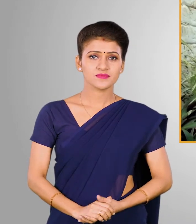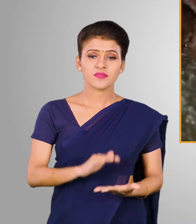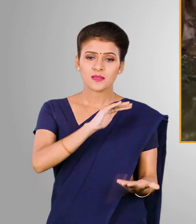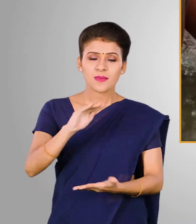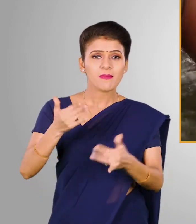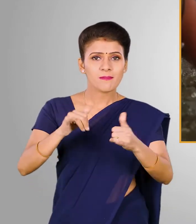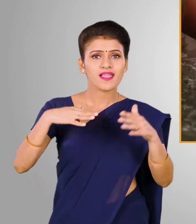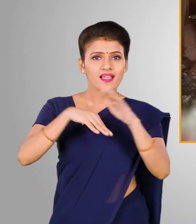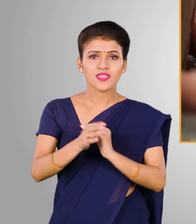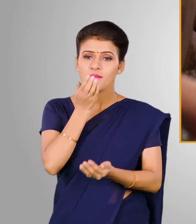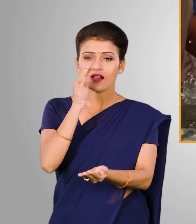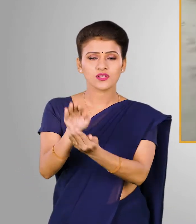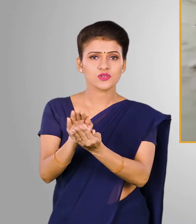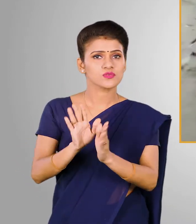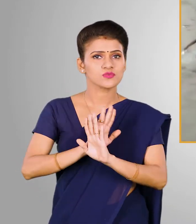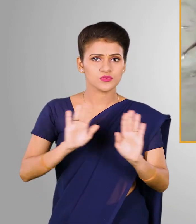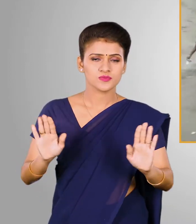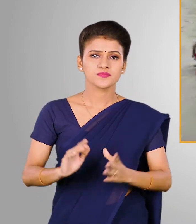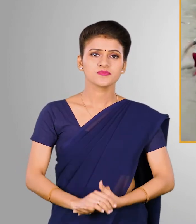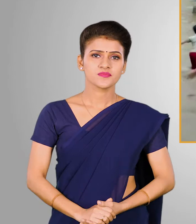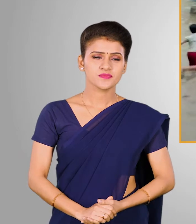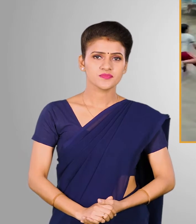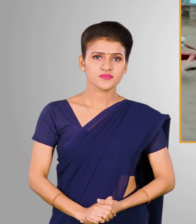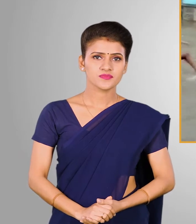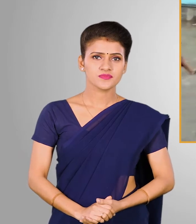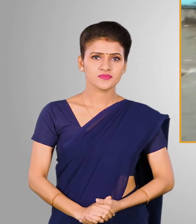Do not let children play in flood water.